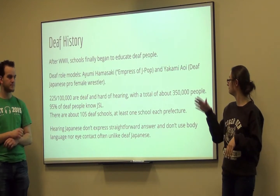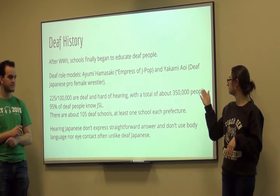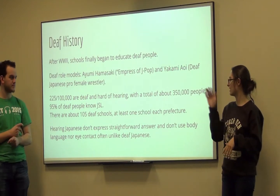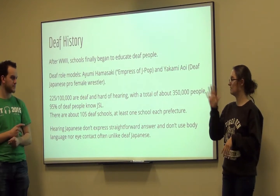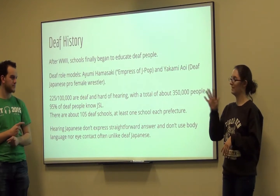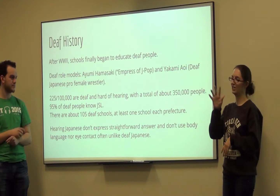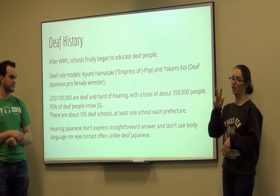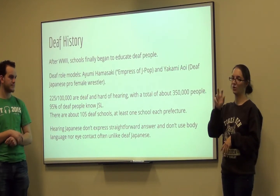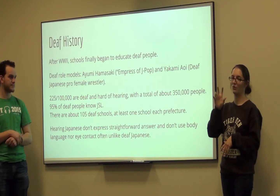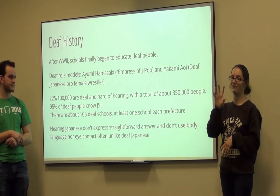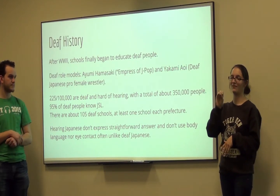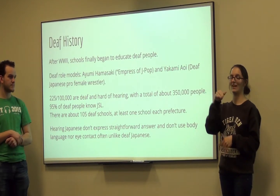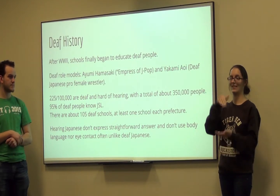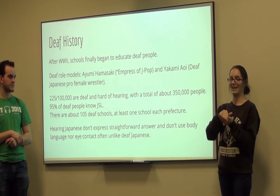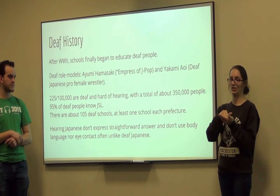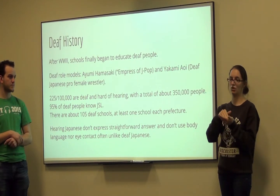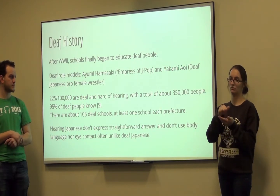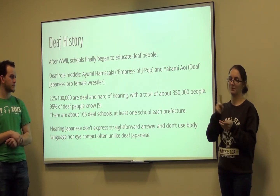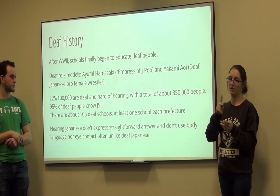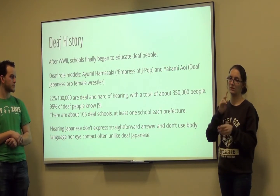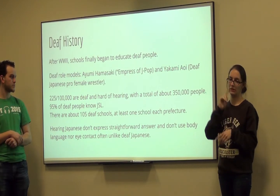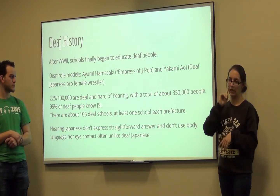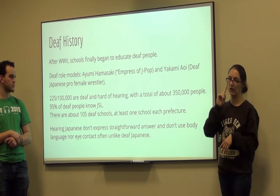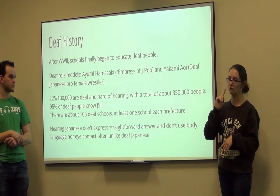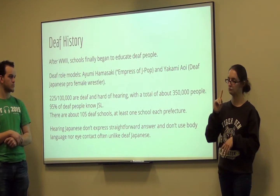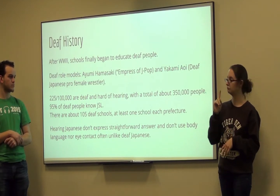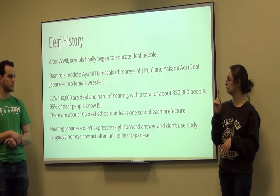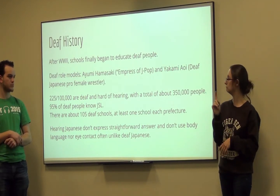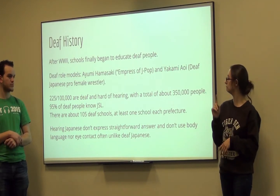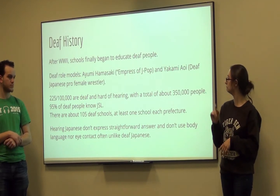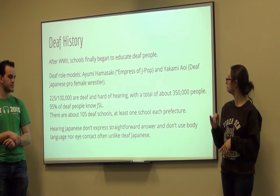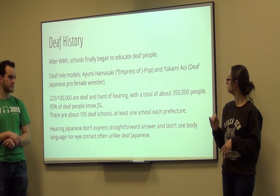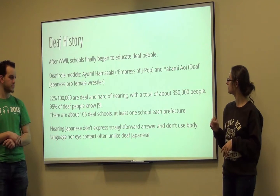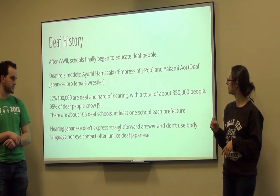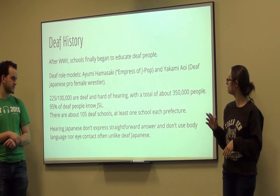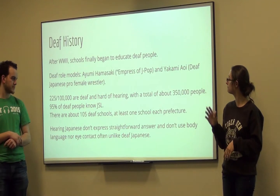lot of education for deaf children. There's about 350,000 deaf people in Japan.